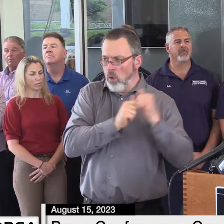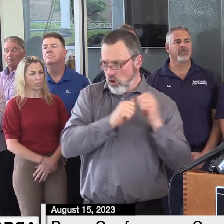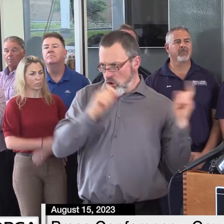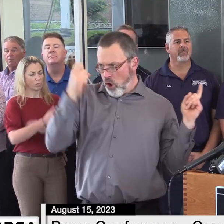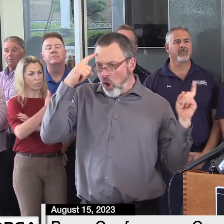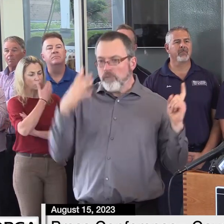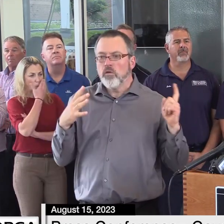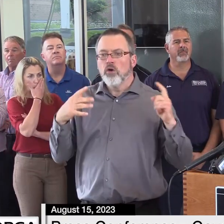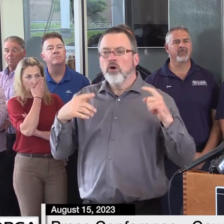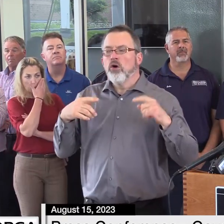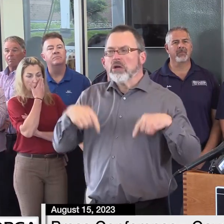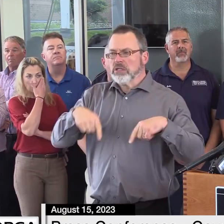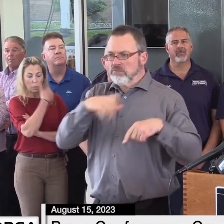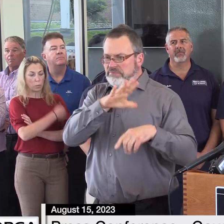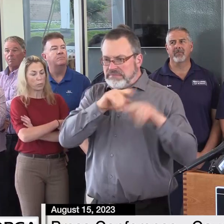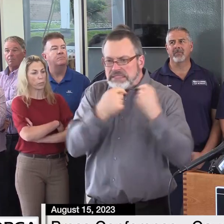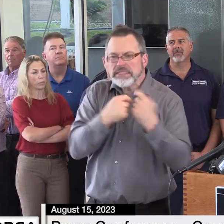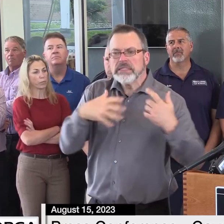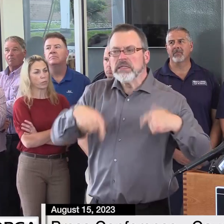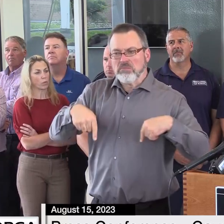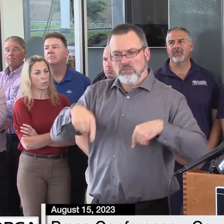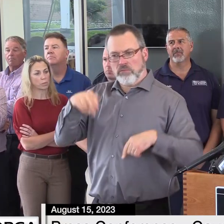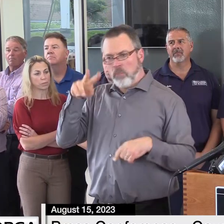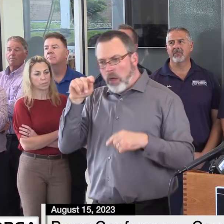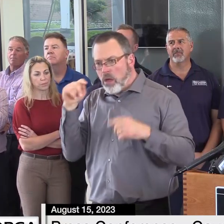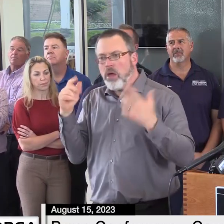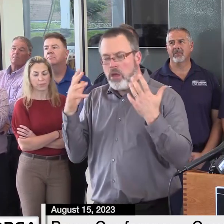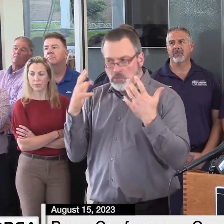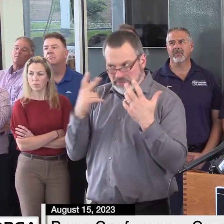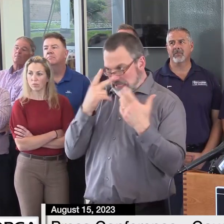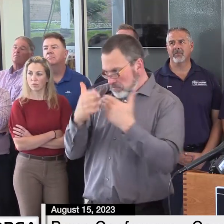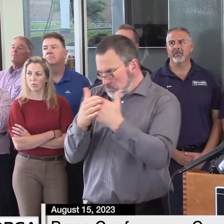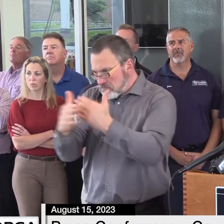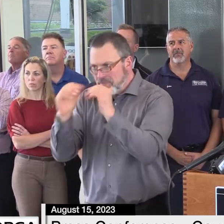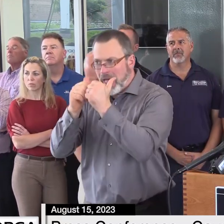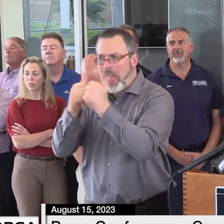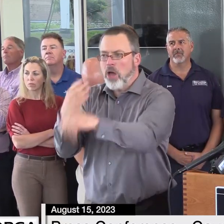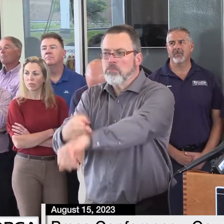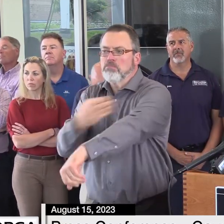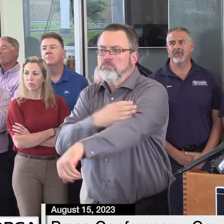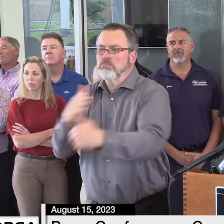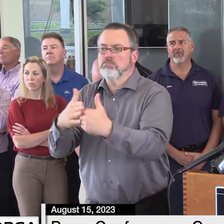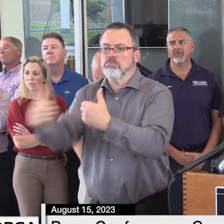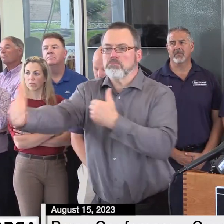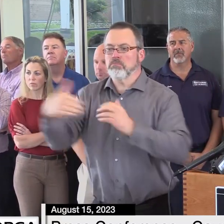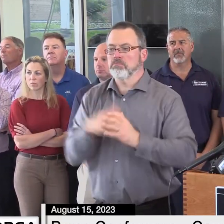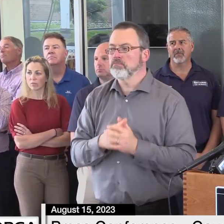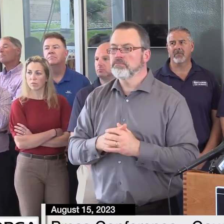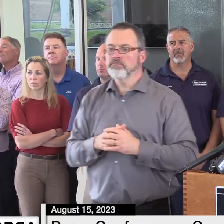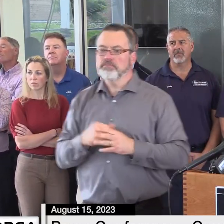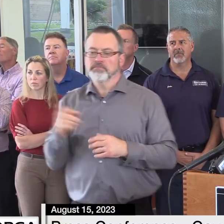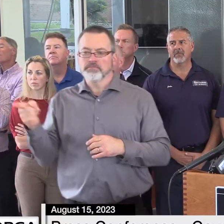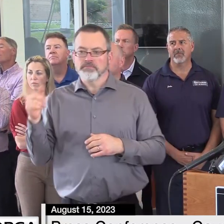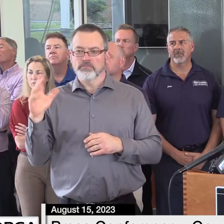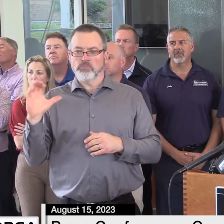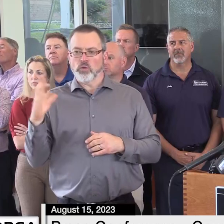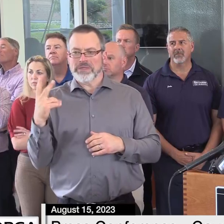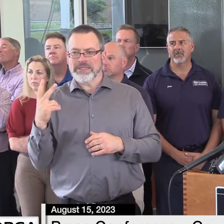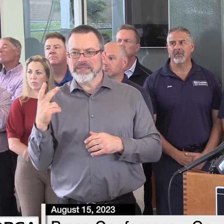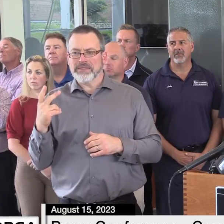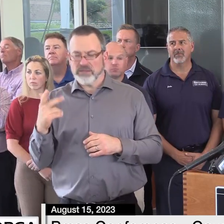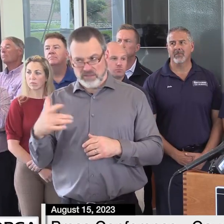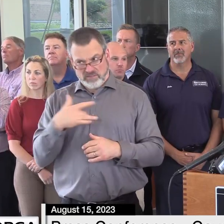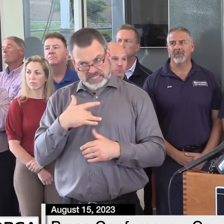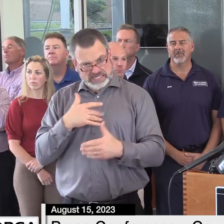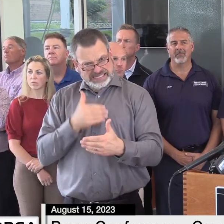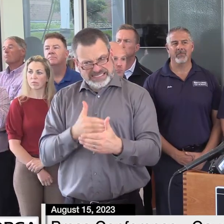if that becomes part of the solution. And what do you see as a timeline on when FEMA might make that determination? I mean, it's going to get chilly